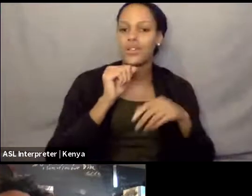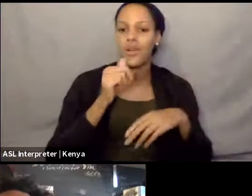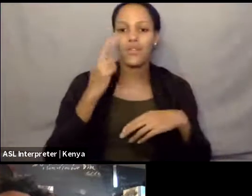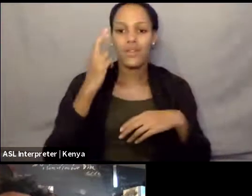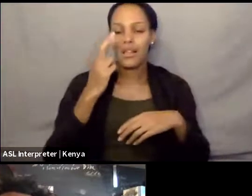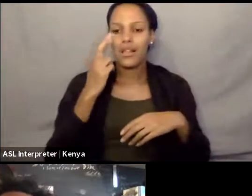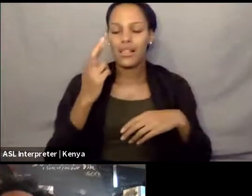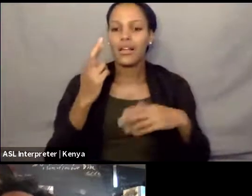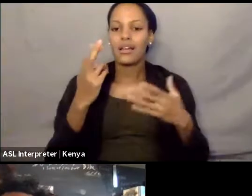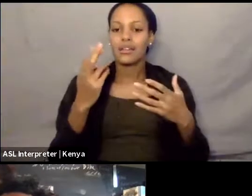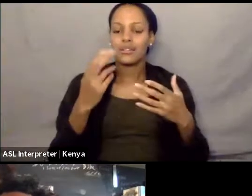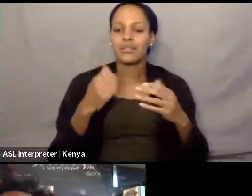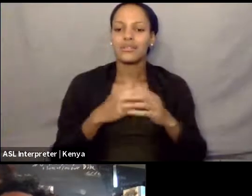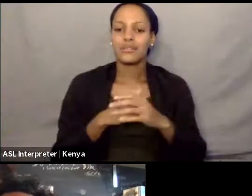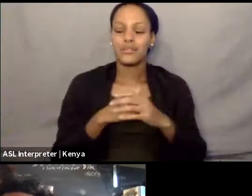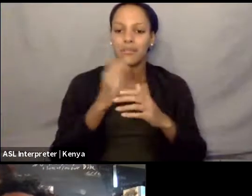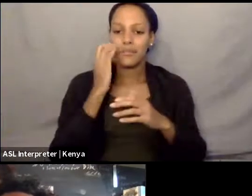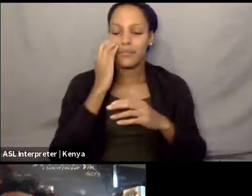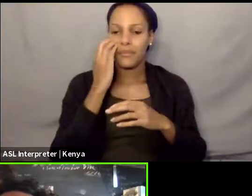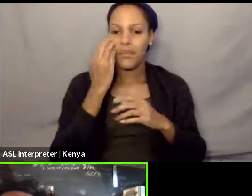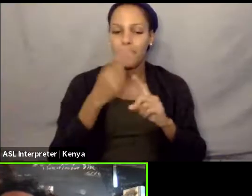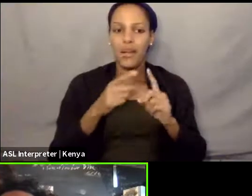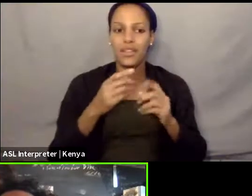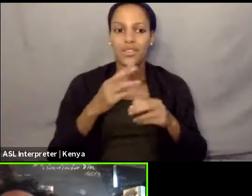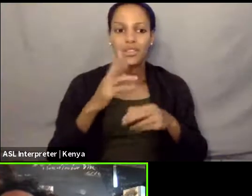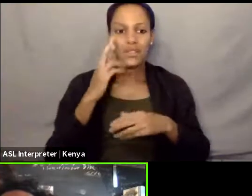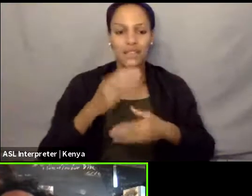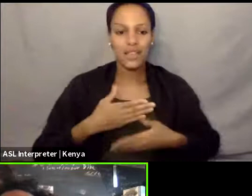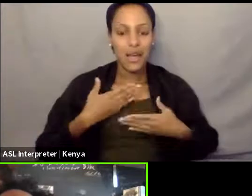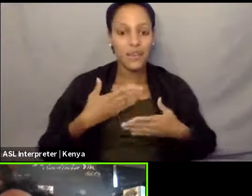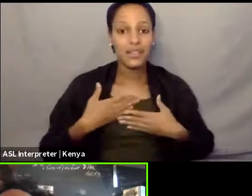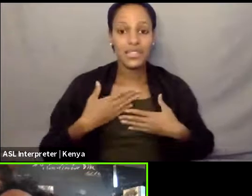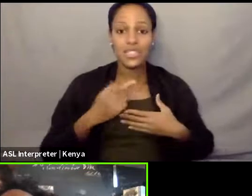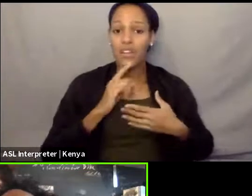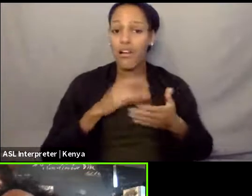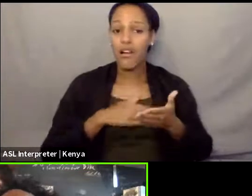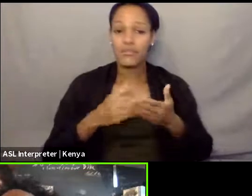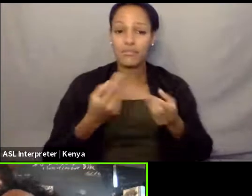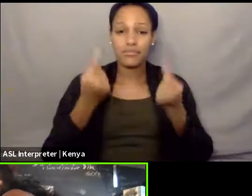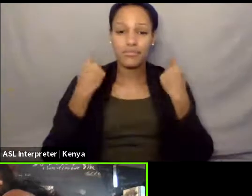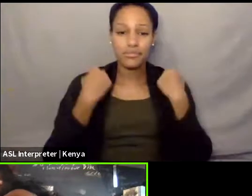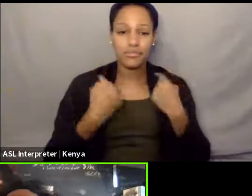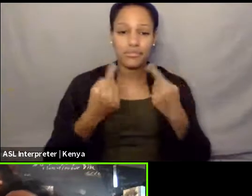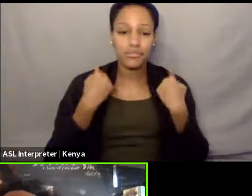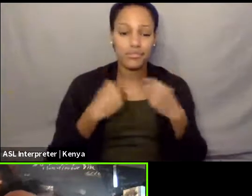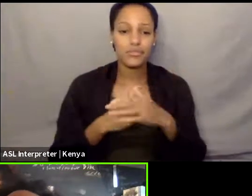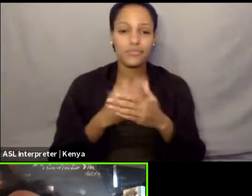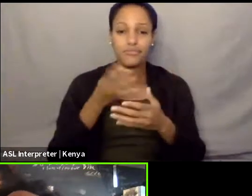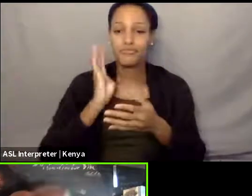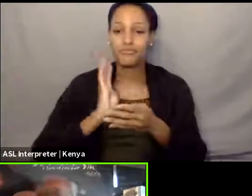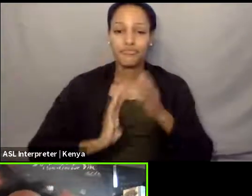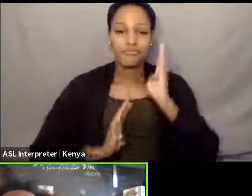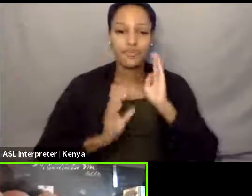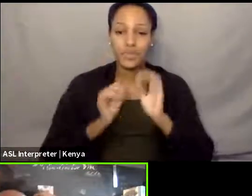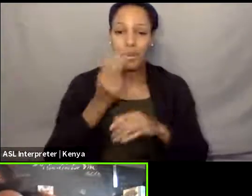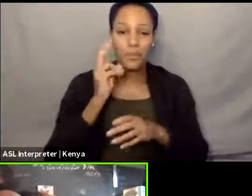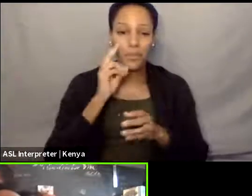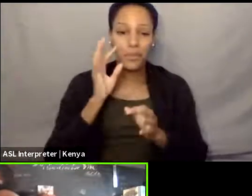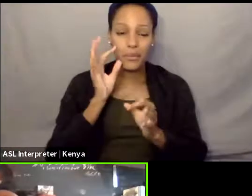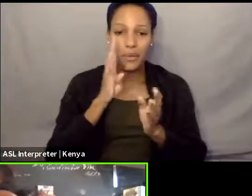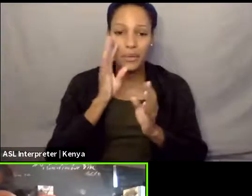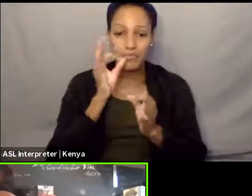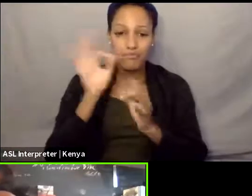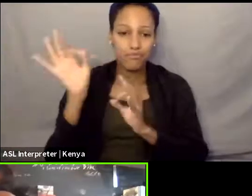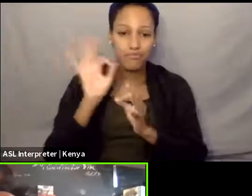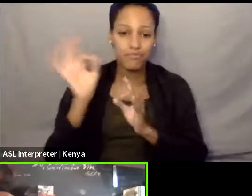delight pass by us unnoticed? Yeah. I know it. It's so true. And there is a thing I was sort of thinking about over the course of this week. Like this